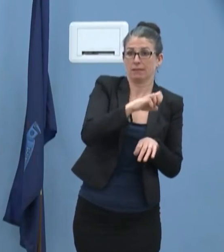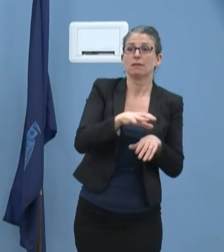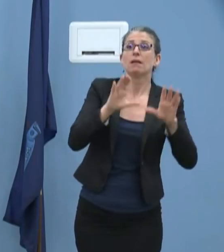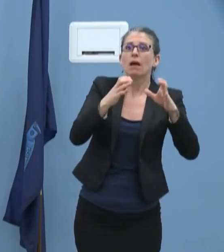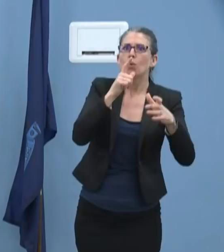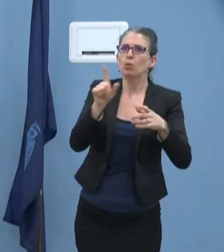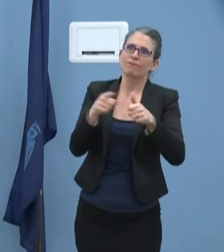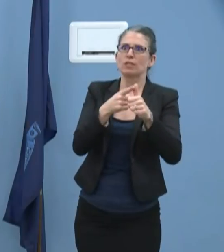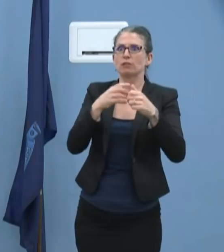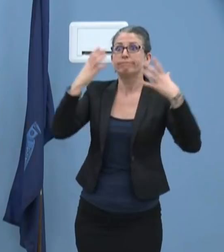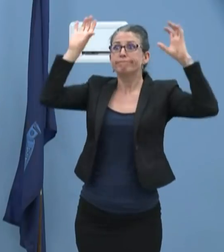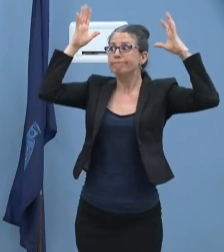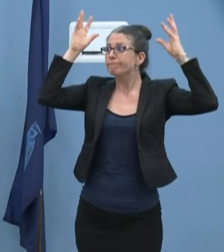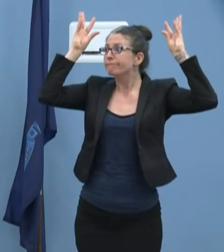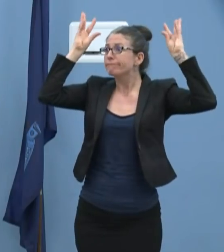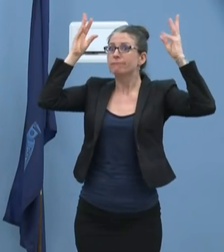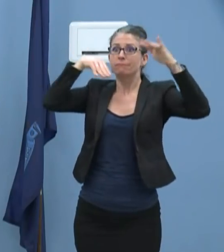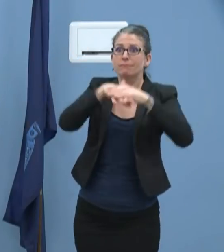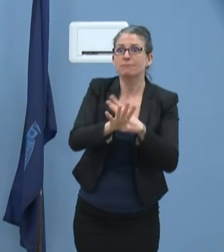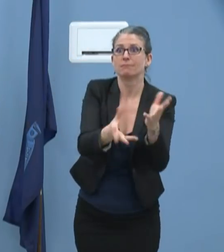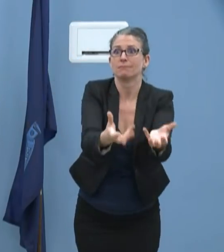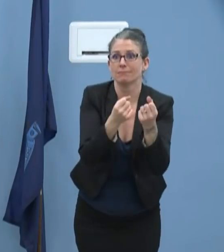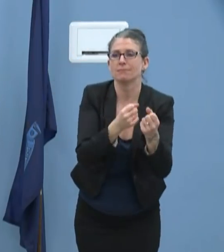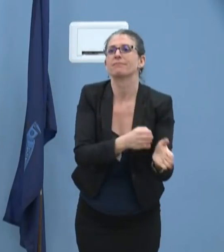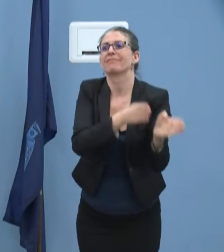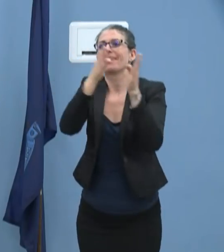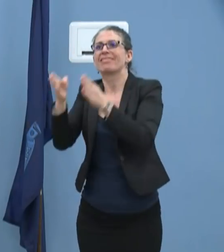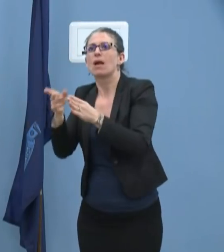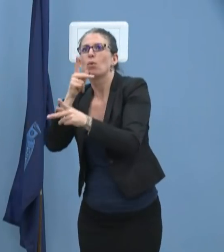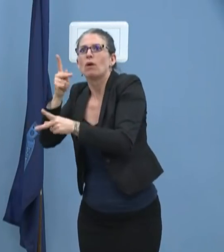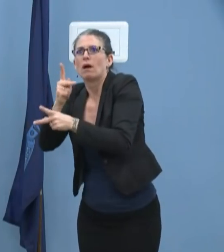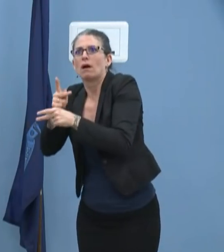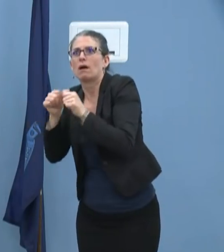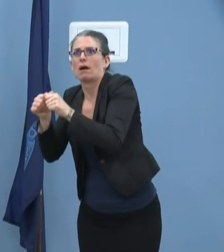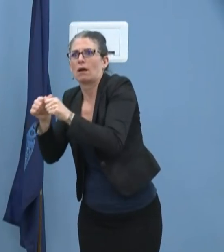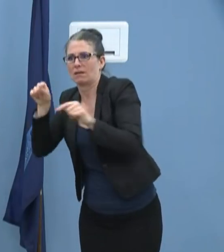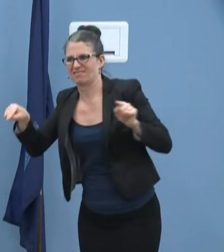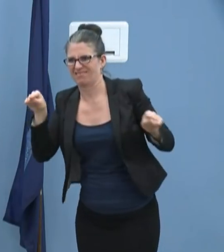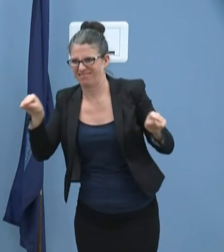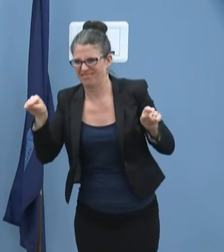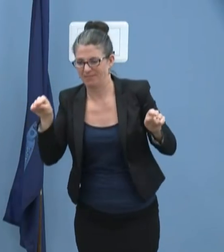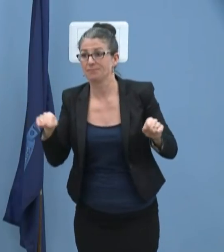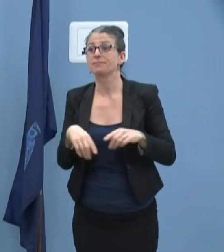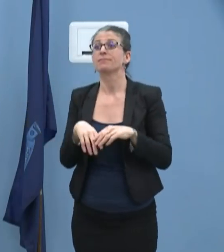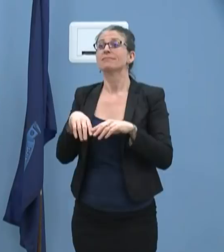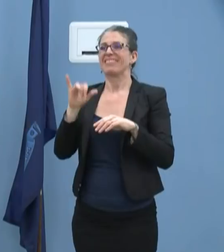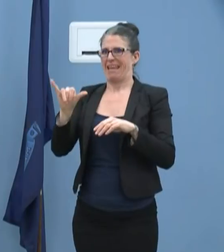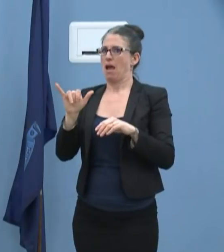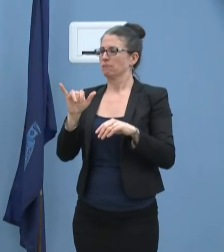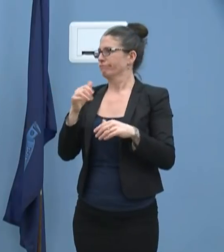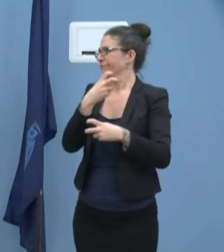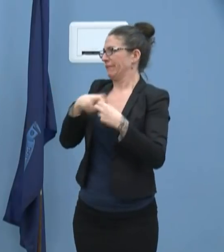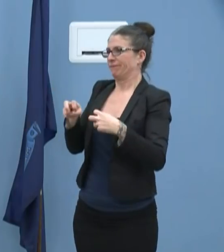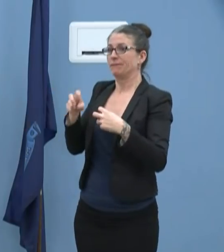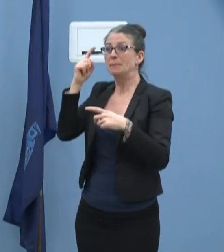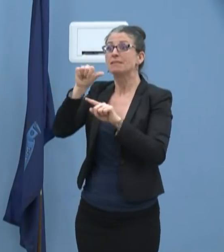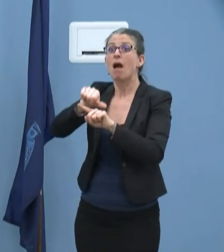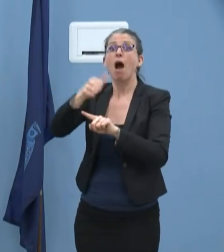other 50s or other 49 states. This shortage of protective equipment has been a challenge and a concern from day one.